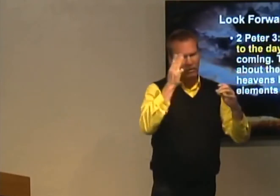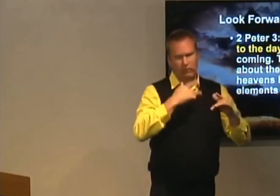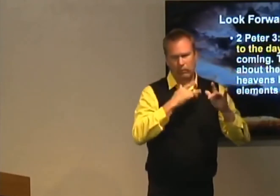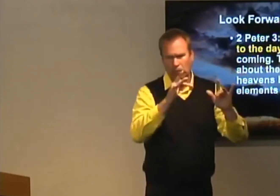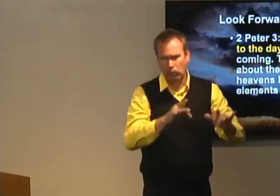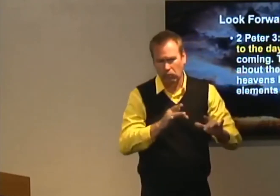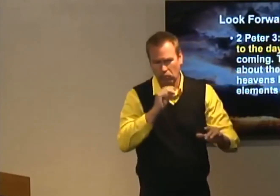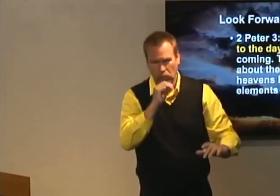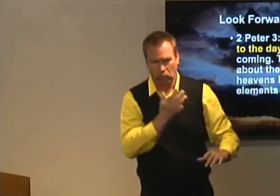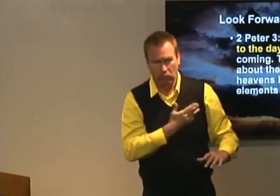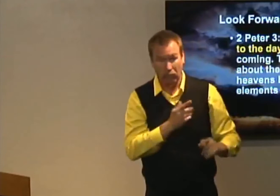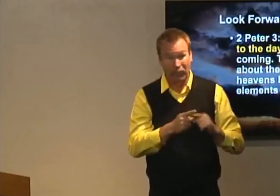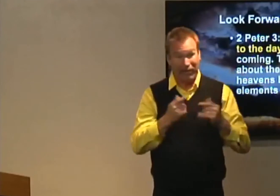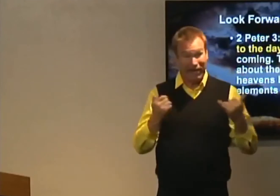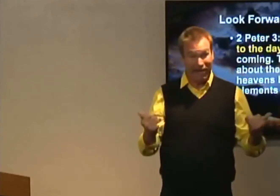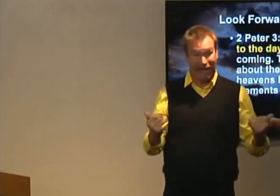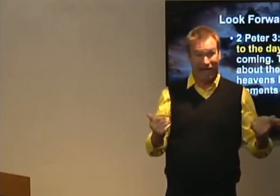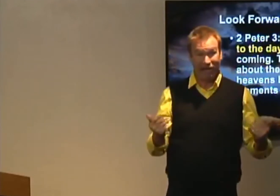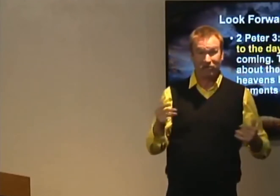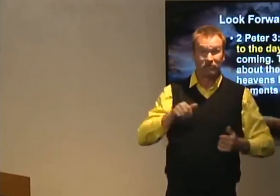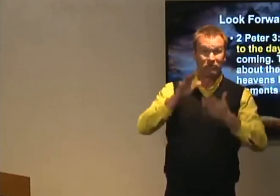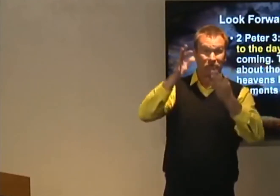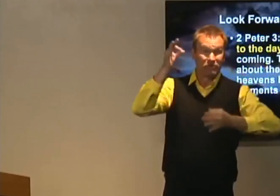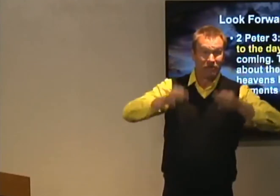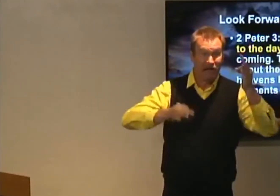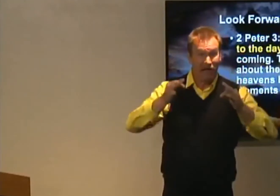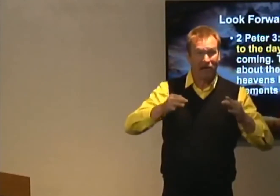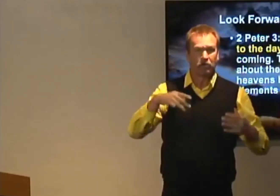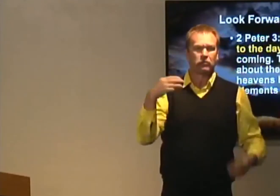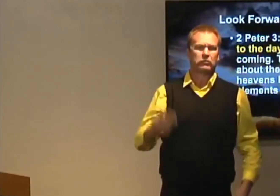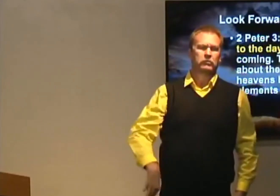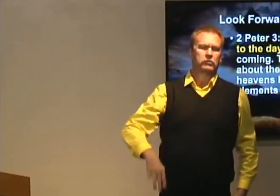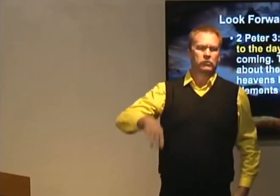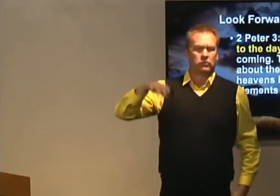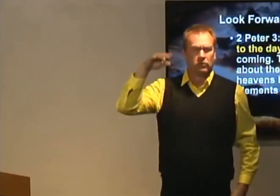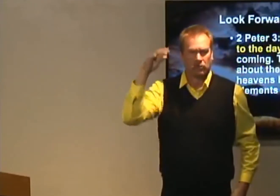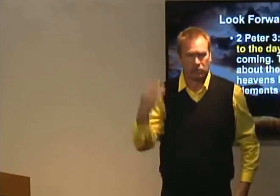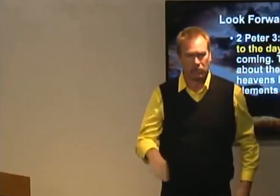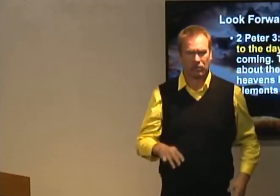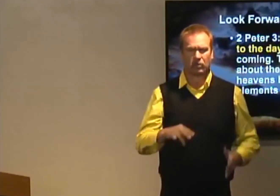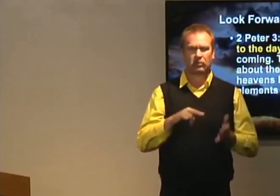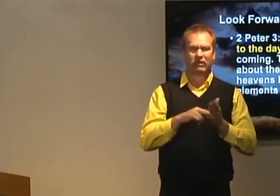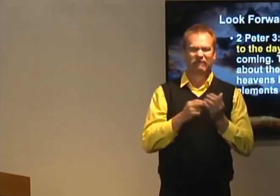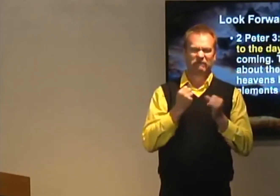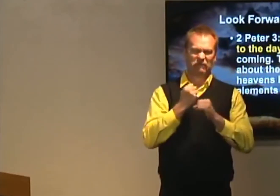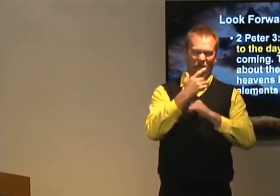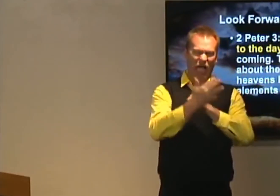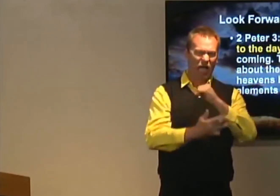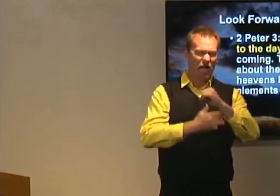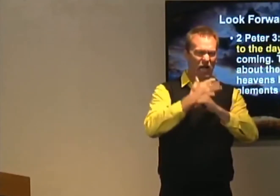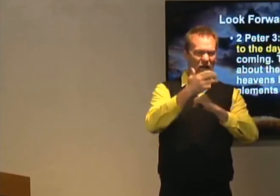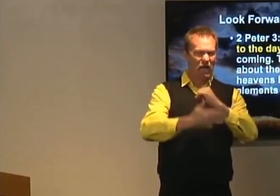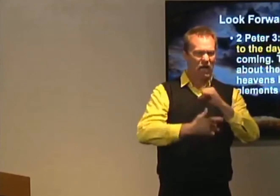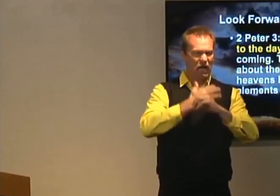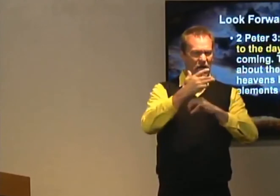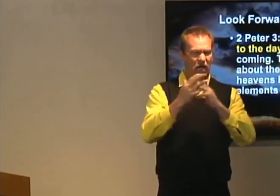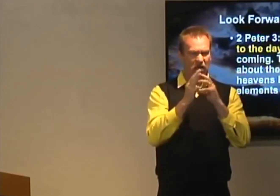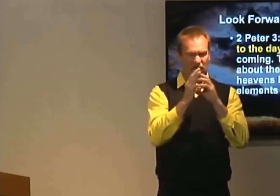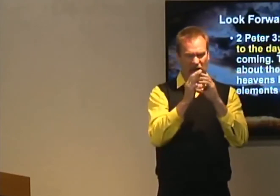The floods, the earth was saved. But at this time, at the day of judgment, there will be nothing left. There will be nothing